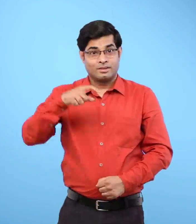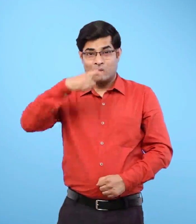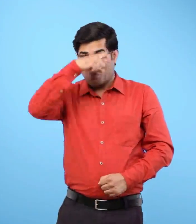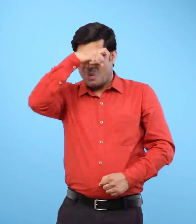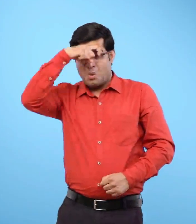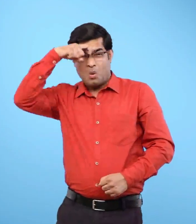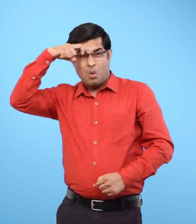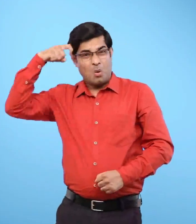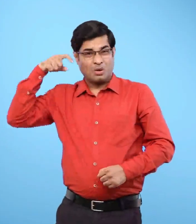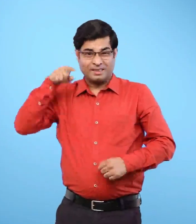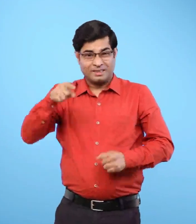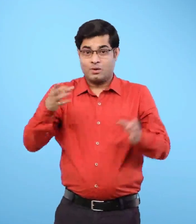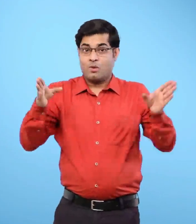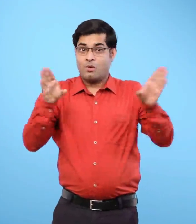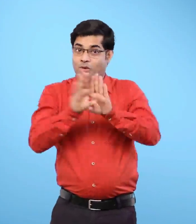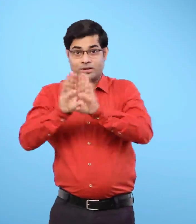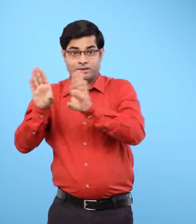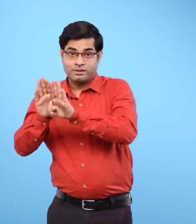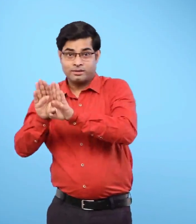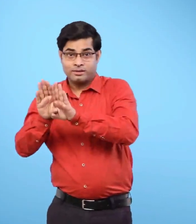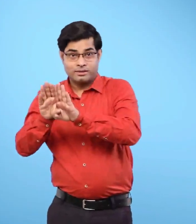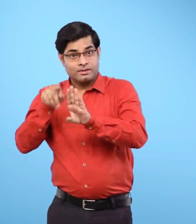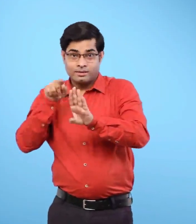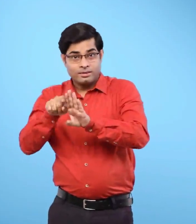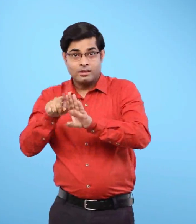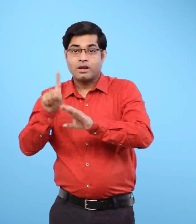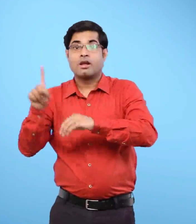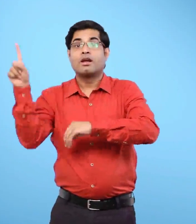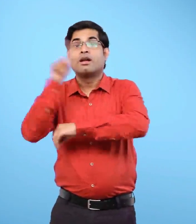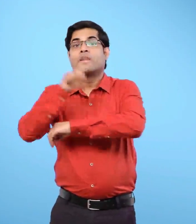How many days do you get for your summer holidays?